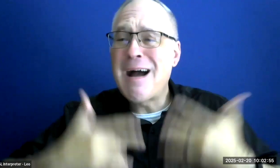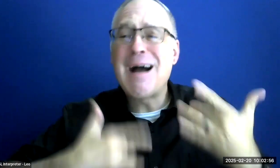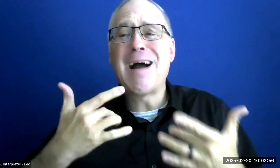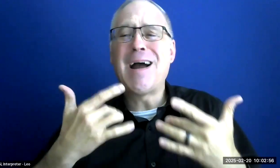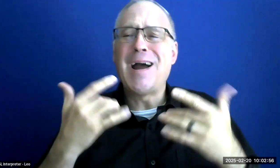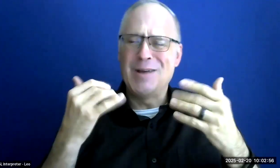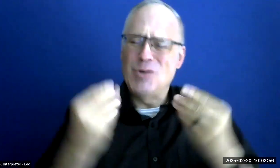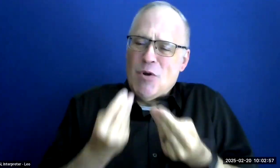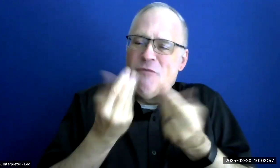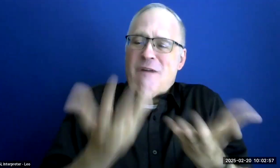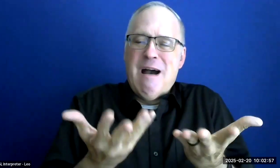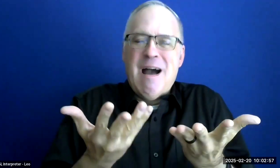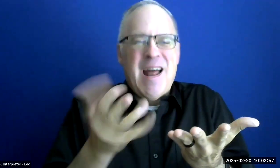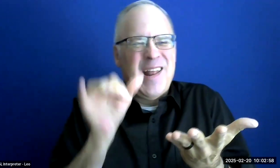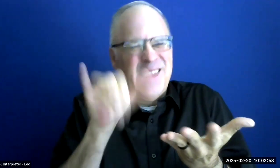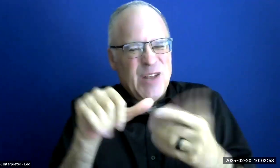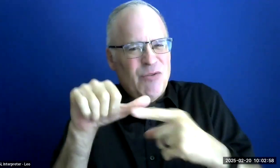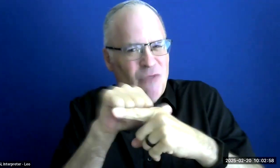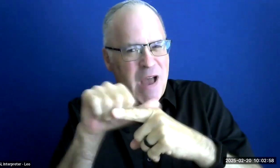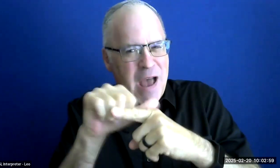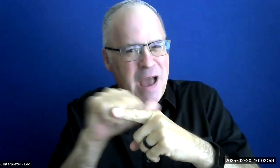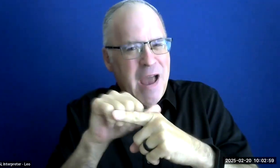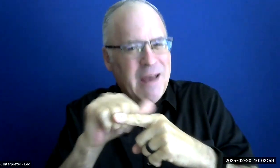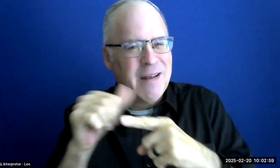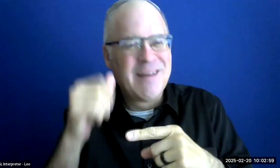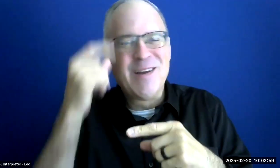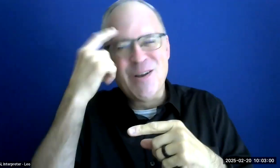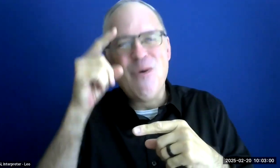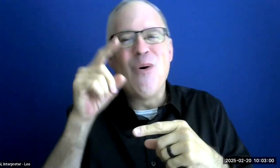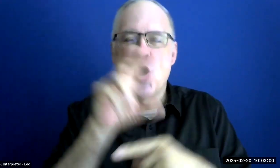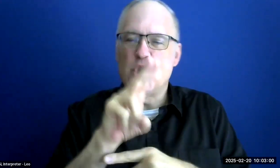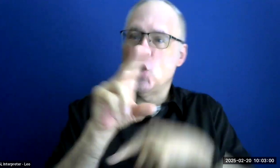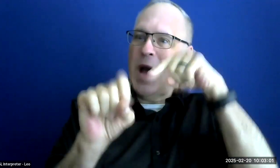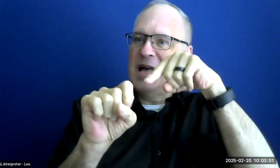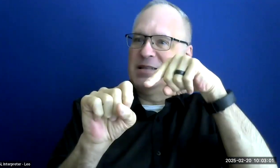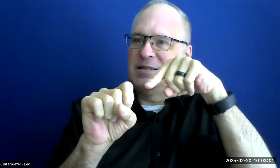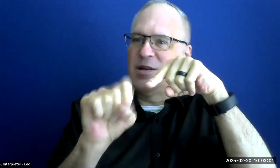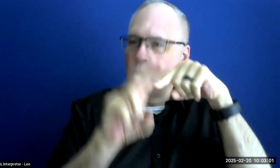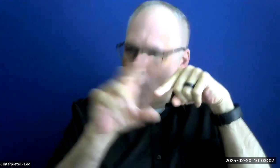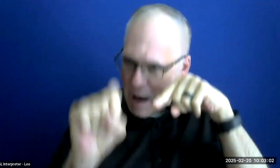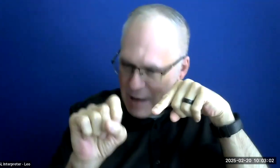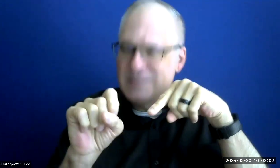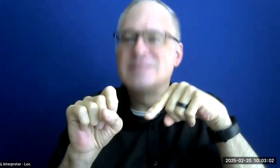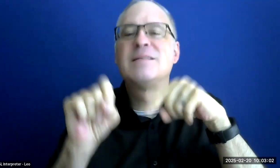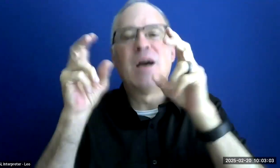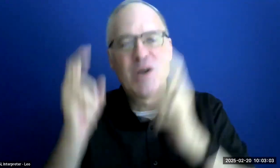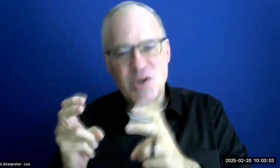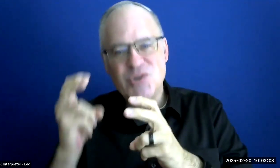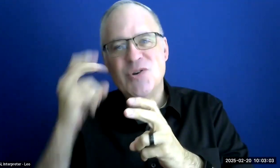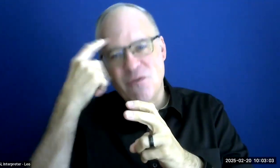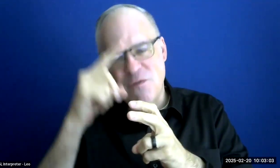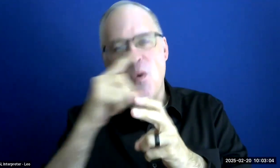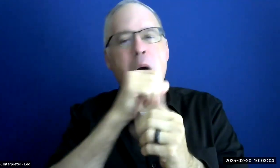event that is specifically designed to address U.S. contextual issues around the passage